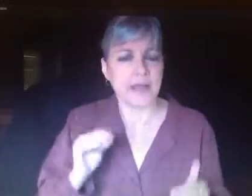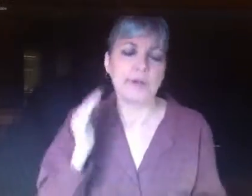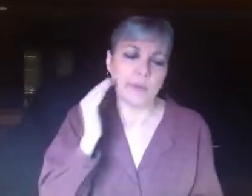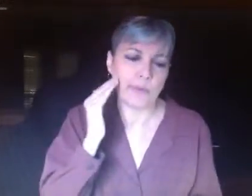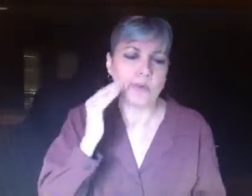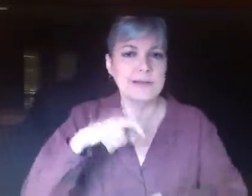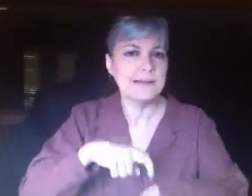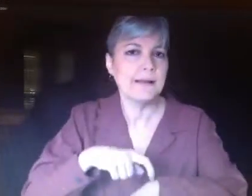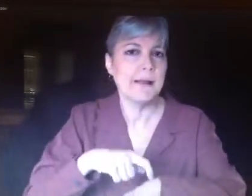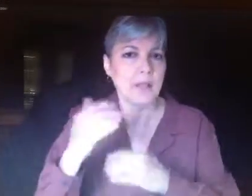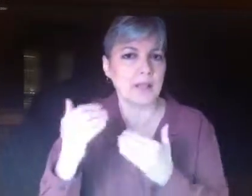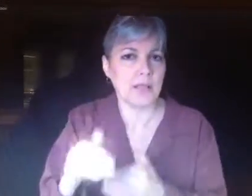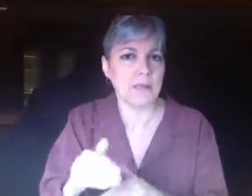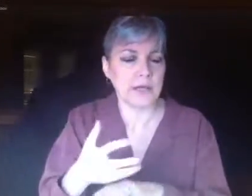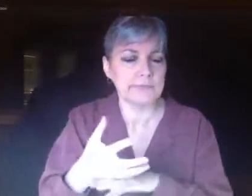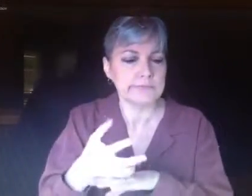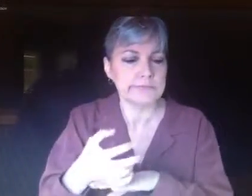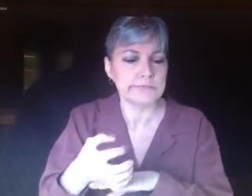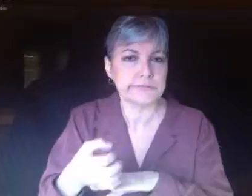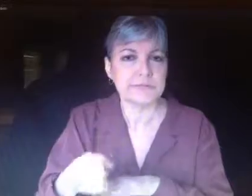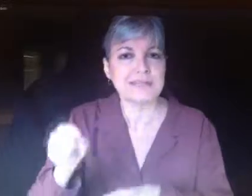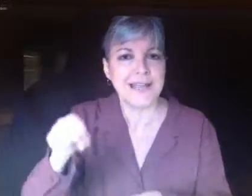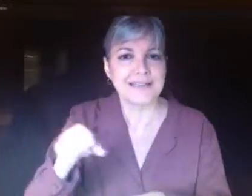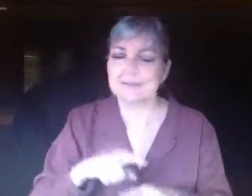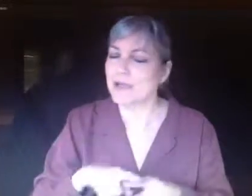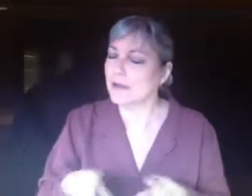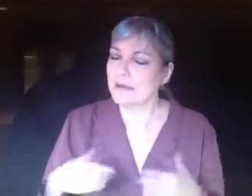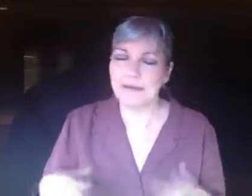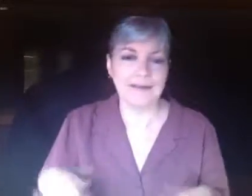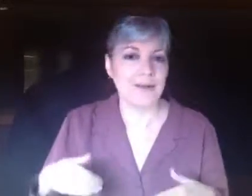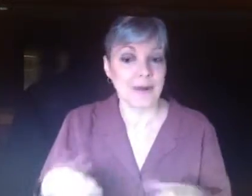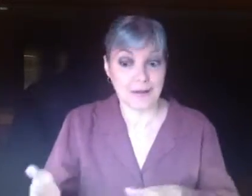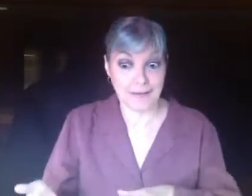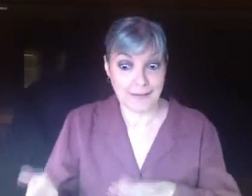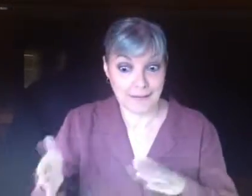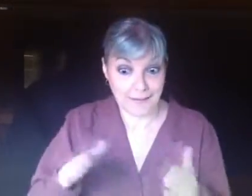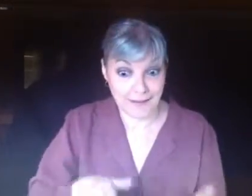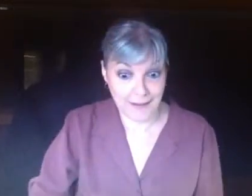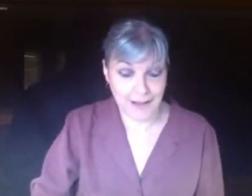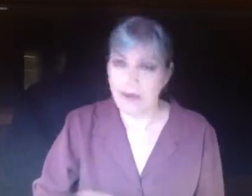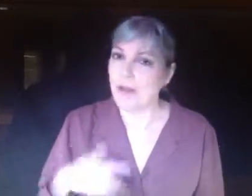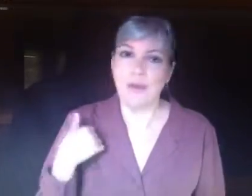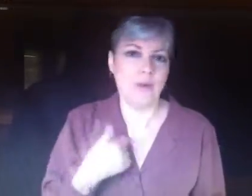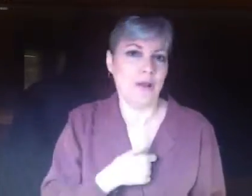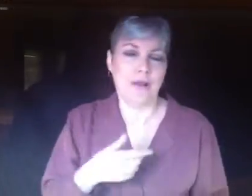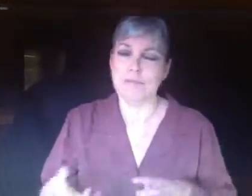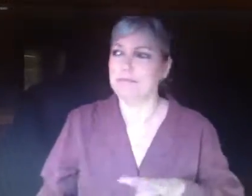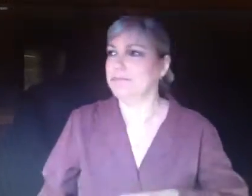My family and I knew that it was going to be time for this to happen because she was getting old. But when she